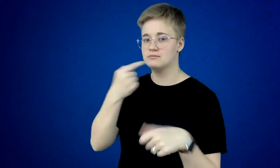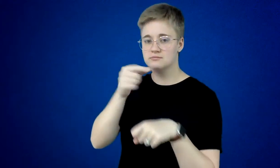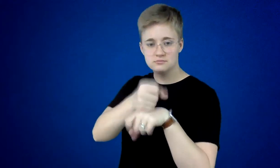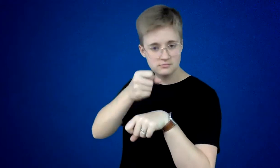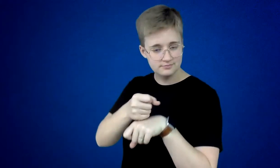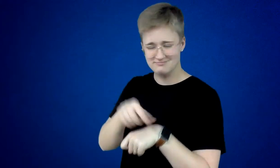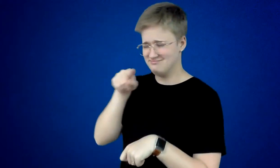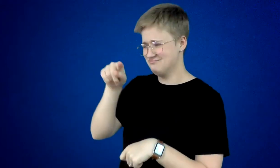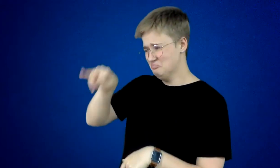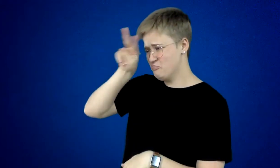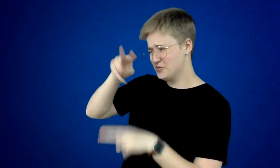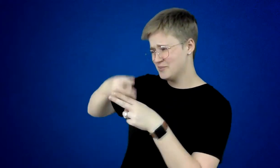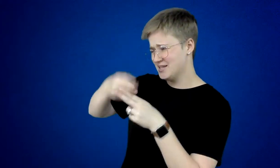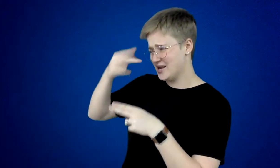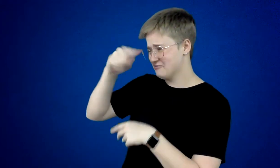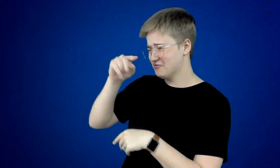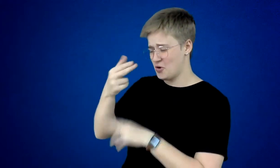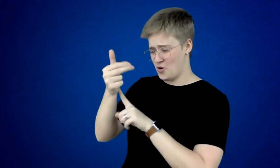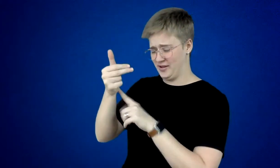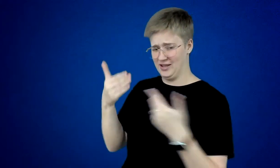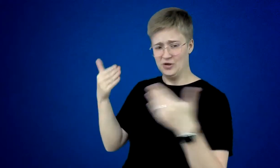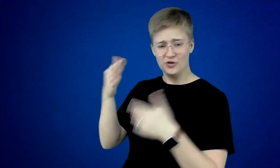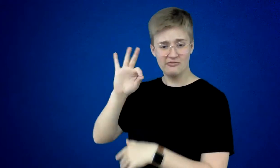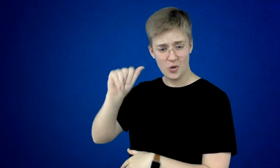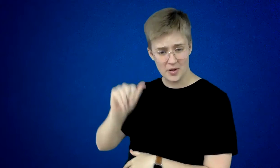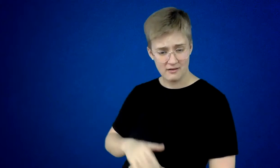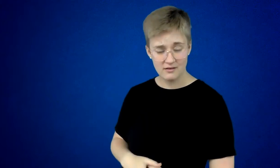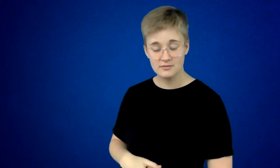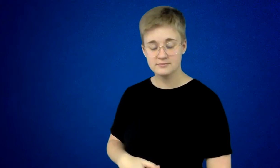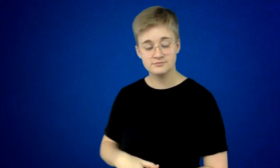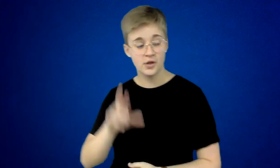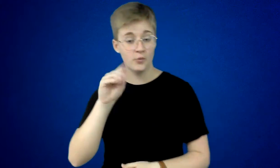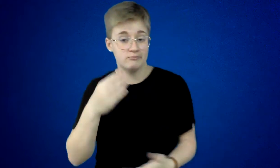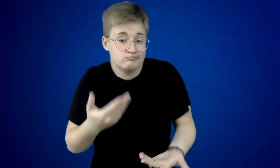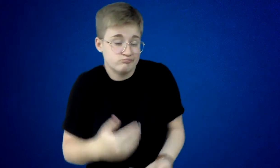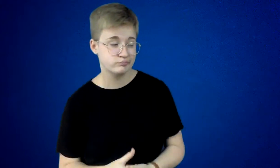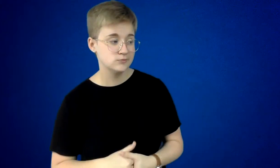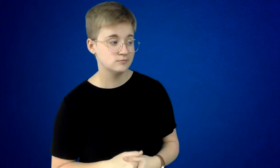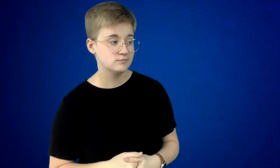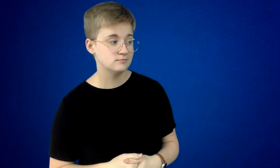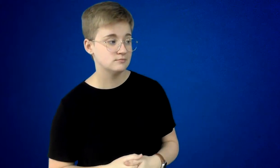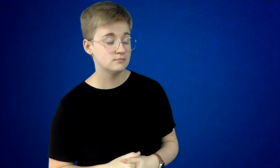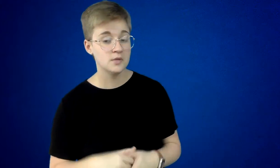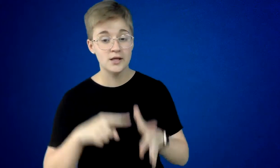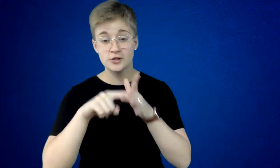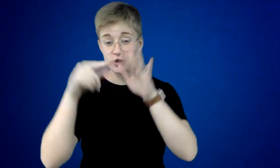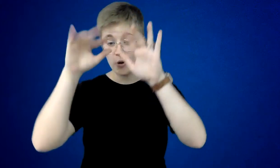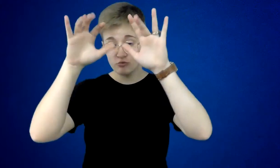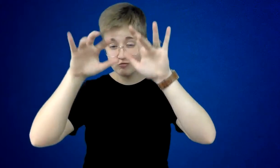"it's a stupid name for a hotel in Florida." Rob shrugged. It started to rain. Sistine stood